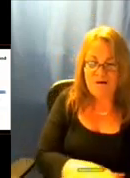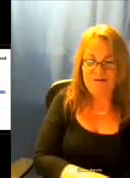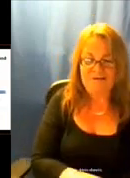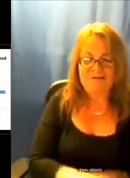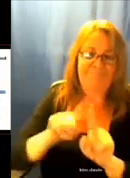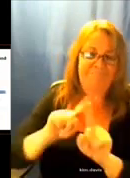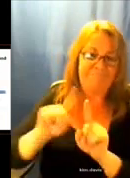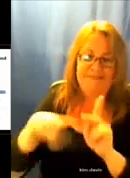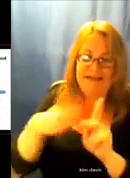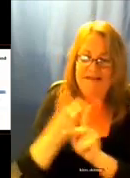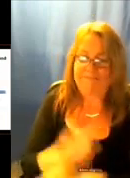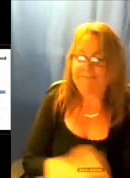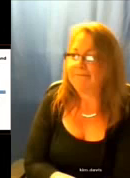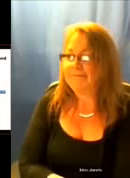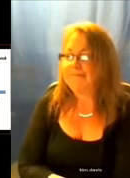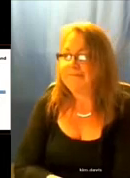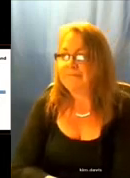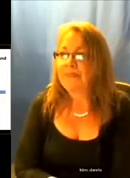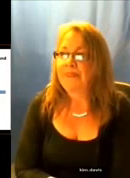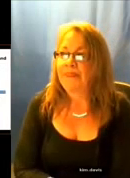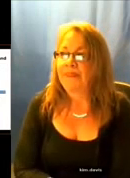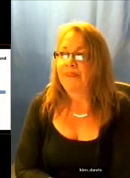discrimination. There's a few more.